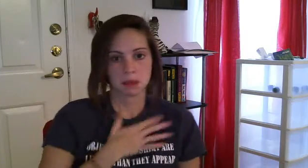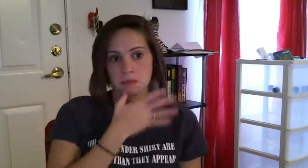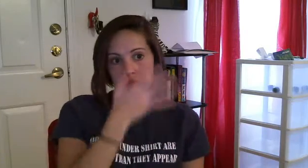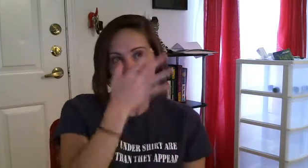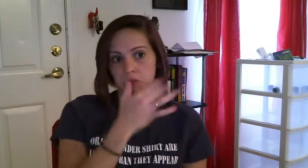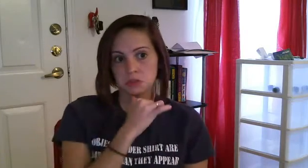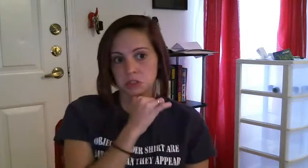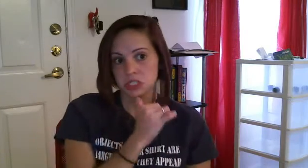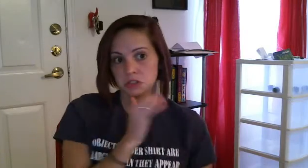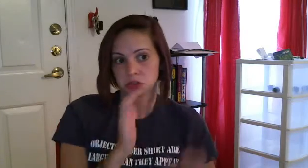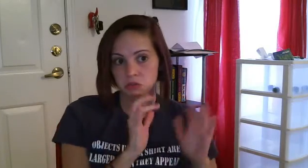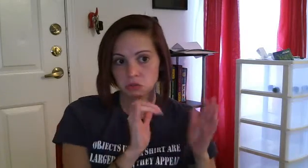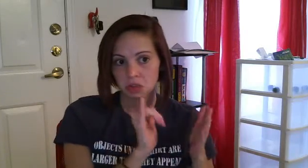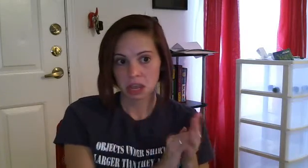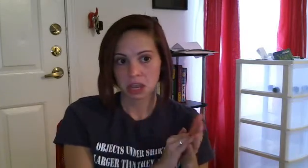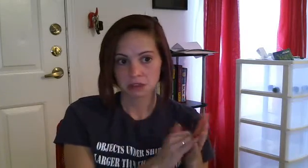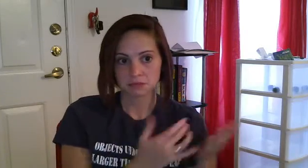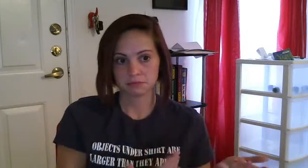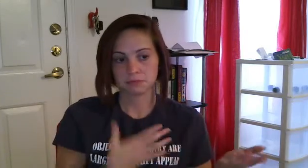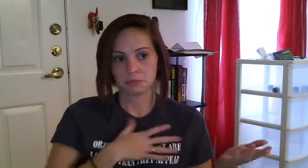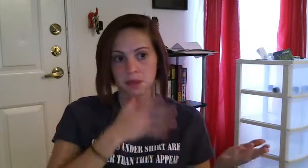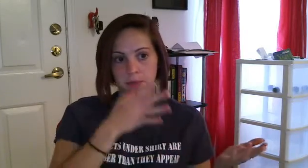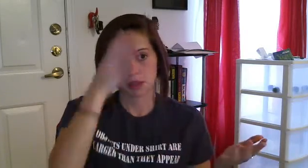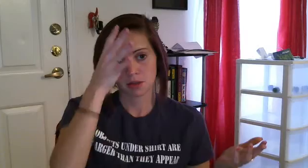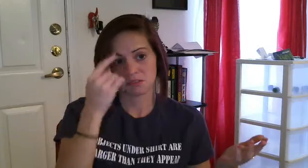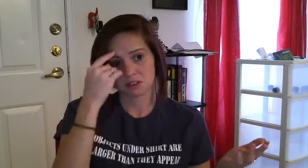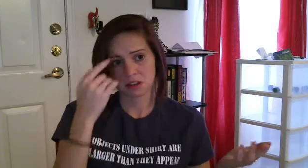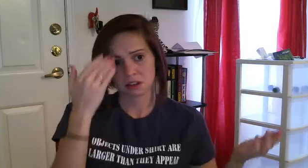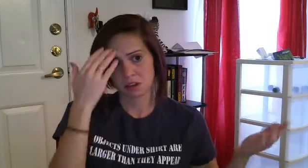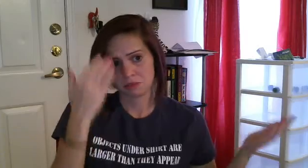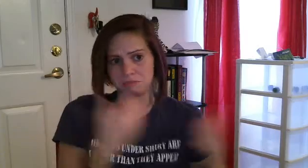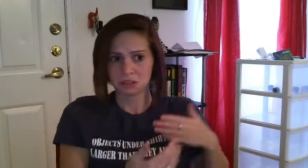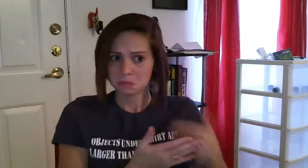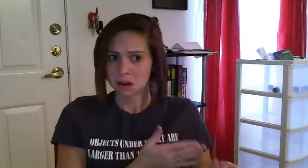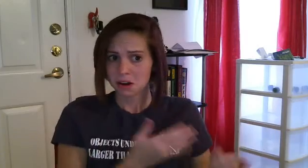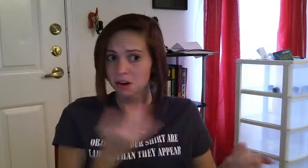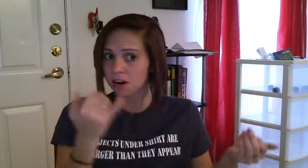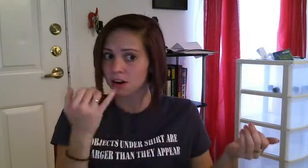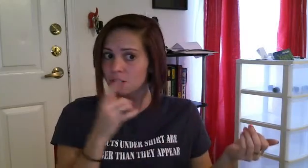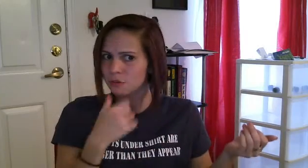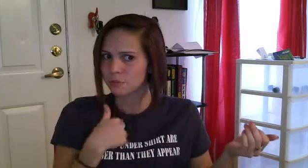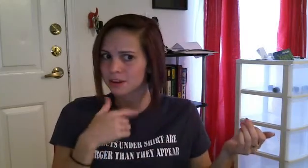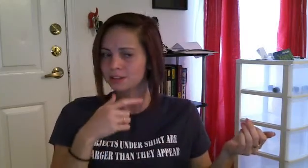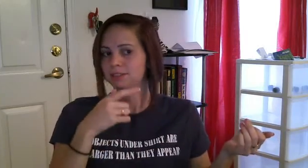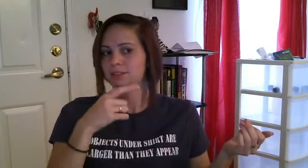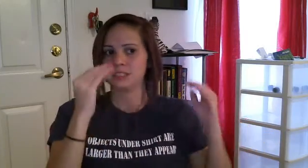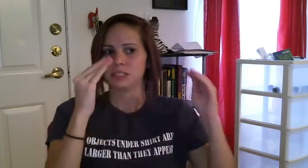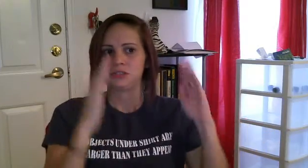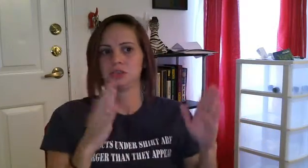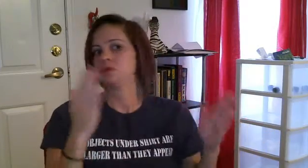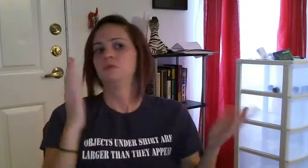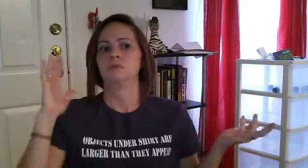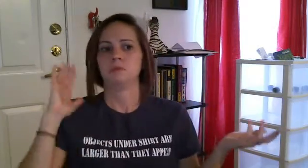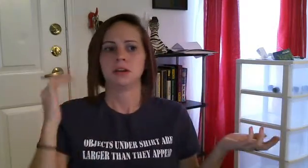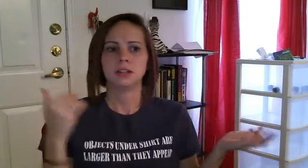really didn't matter that I was getting an education and that I was learning something and I was going to school, and who my teacher was, really, it wasn't really